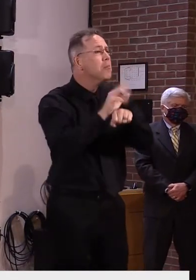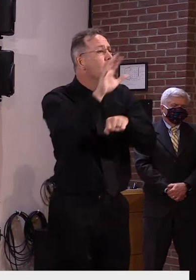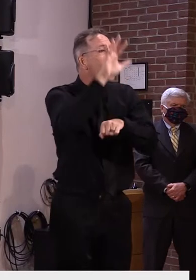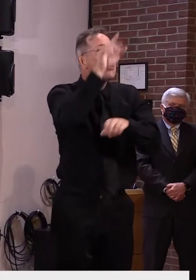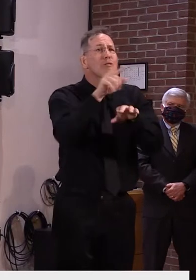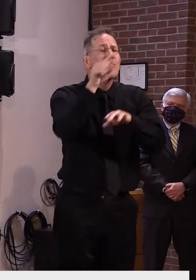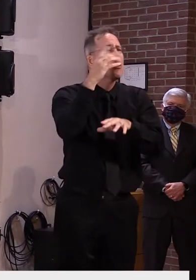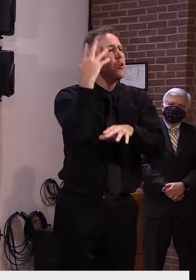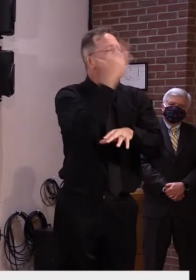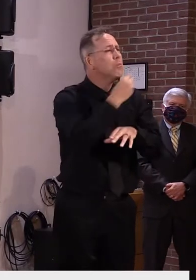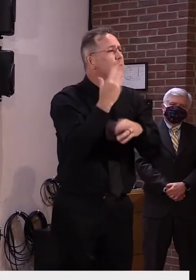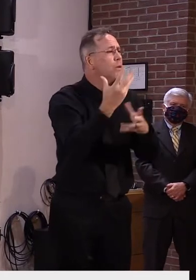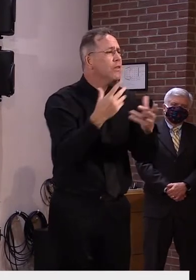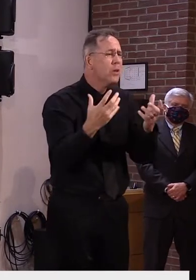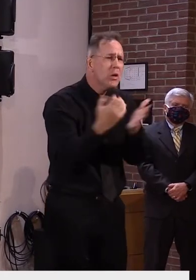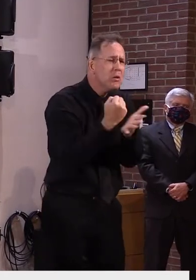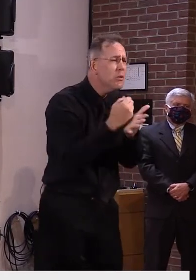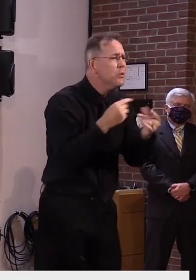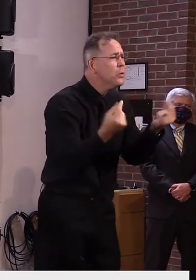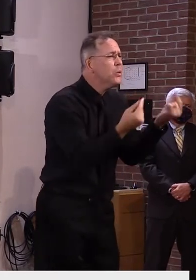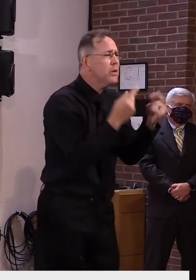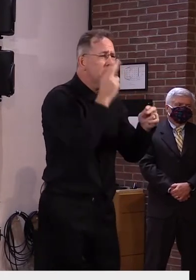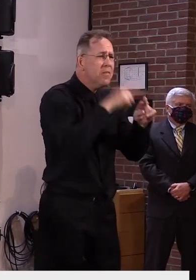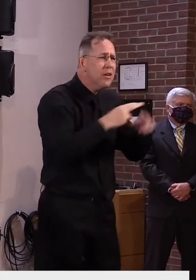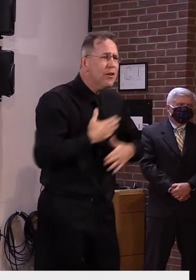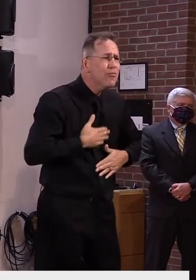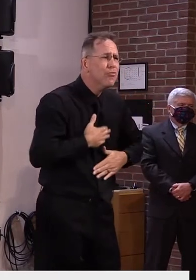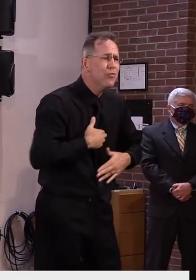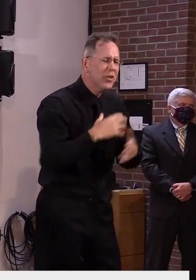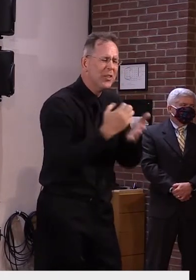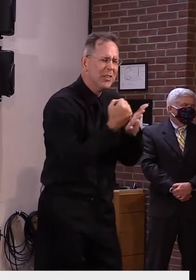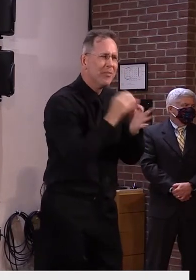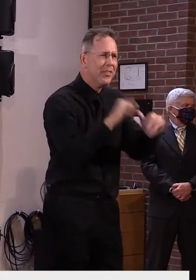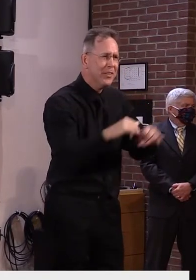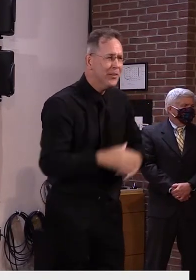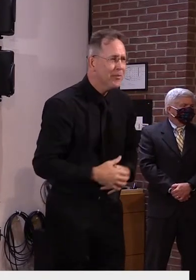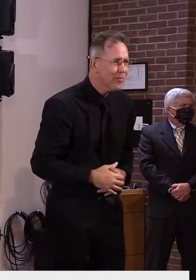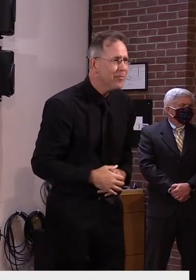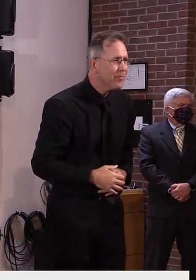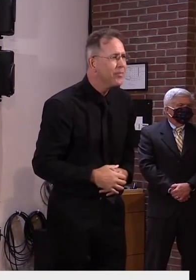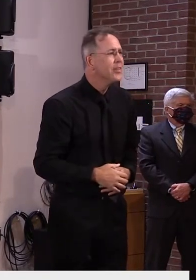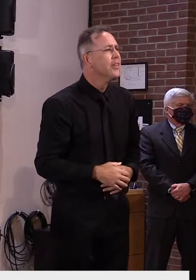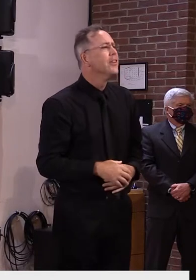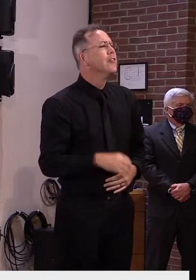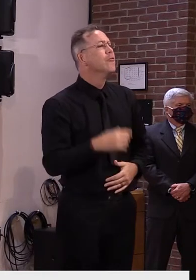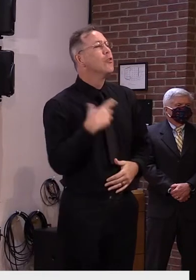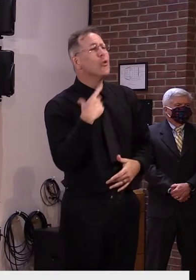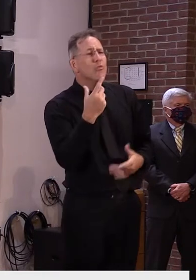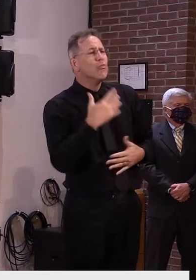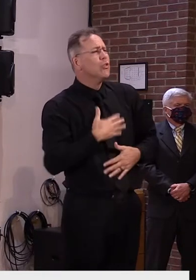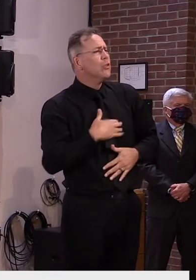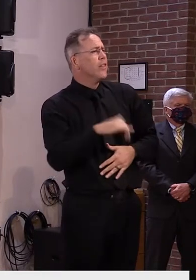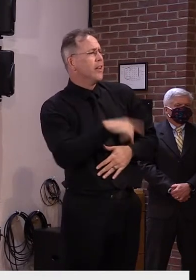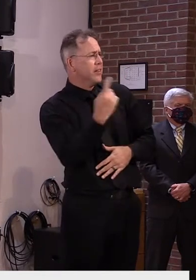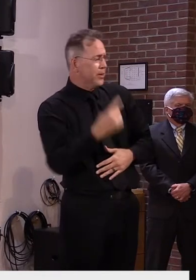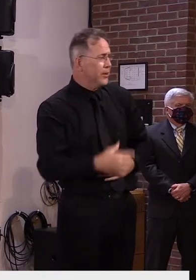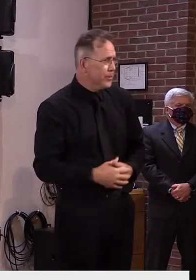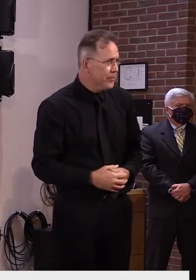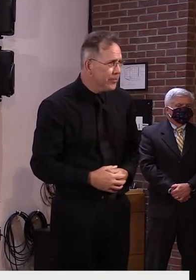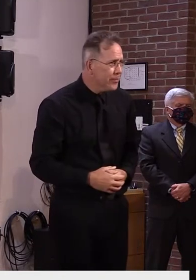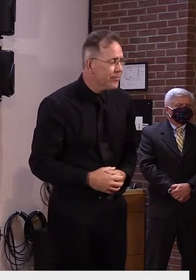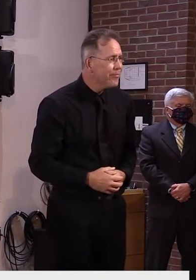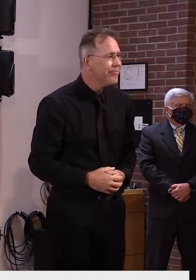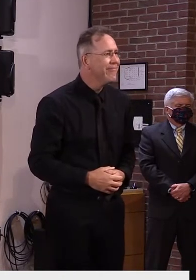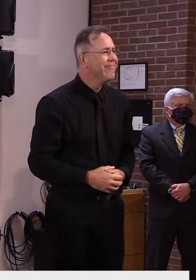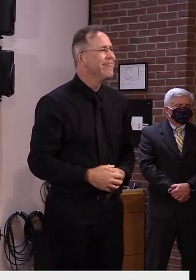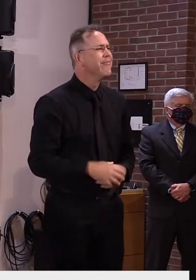creamy. Enjoy the foliage, visit a state park, climb our beautiful mountains. Whatever you can do to take care of